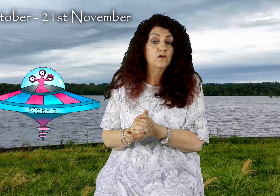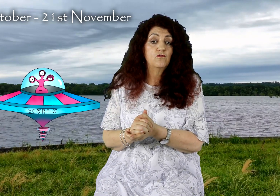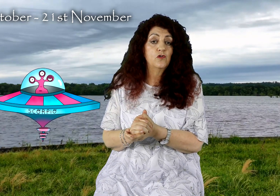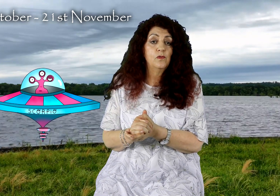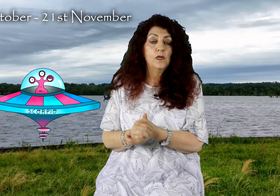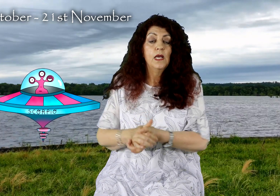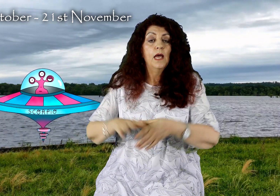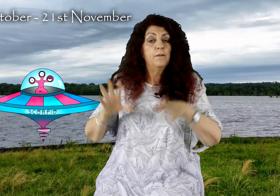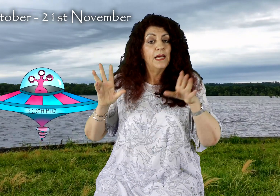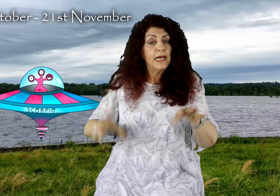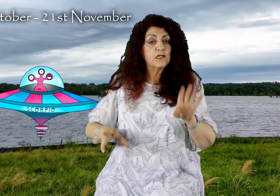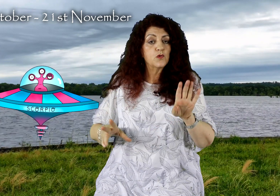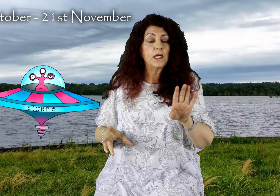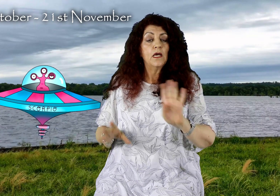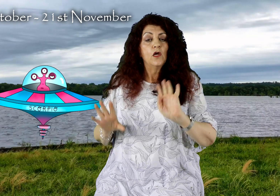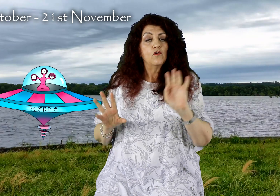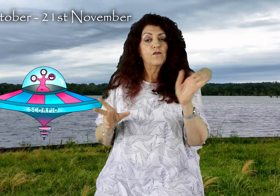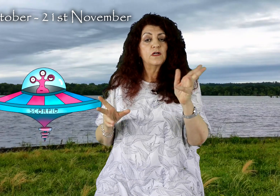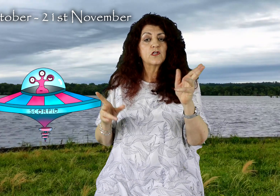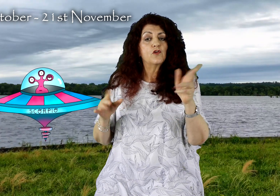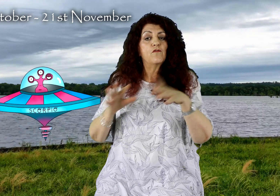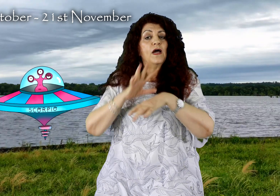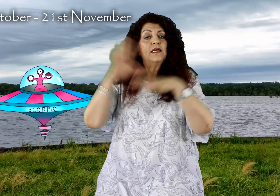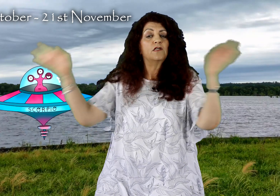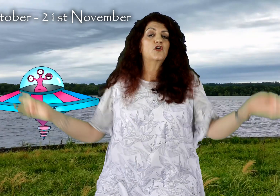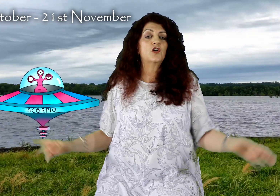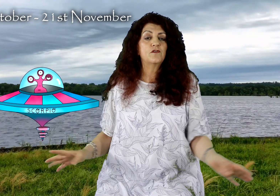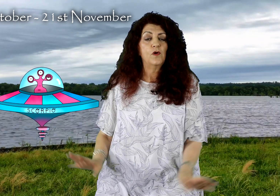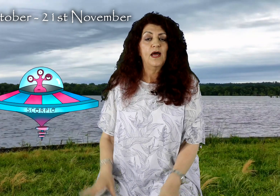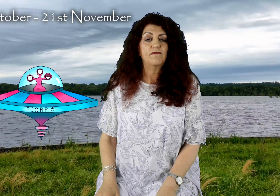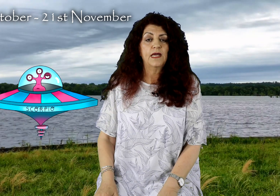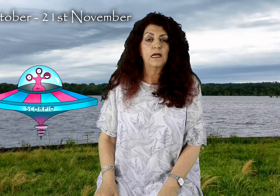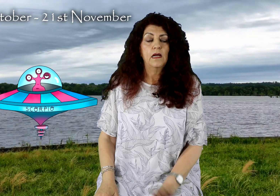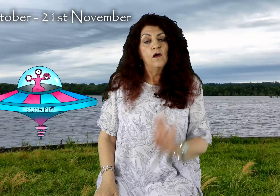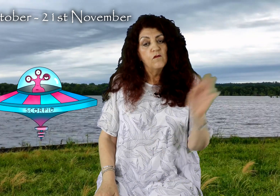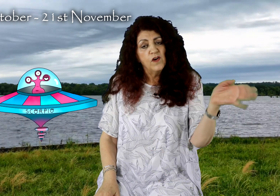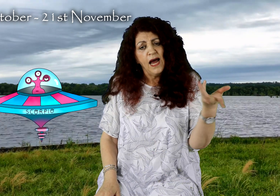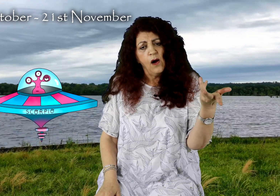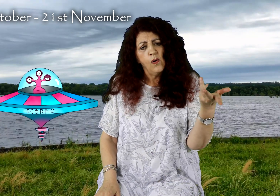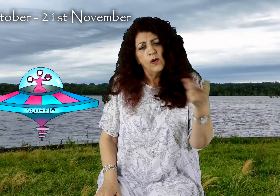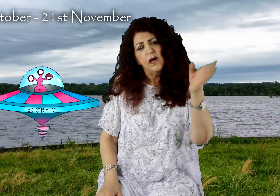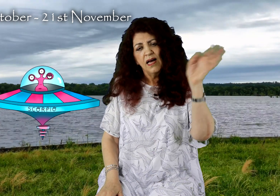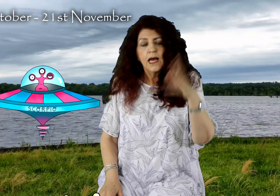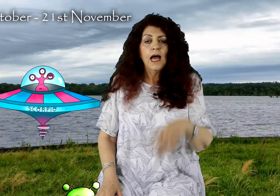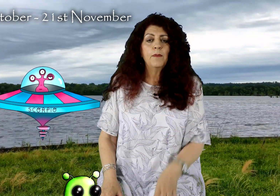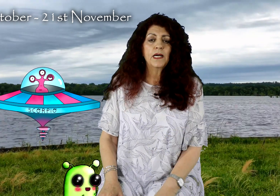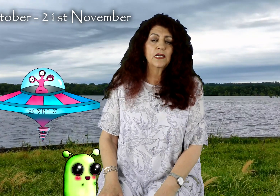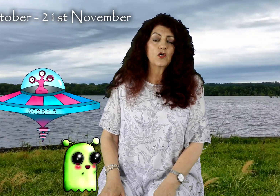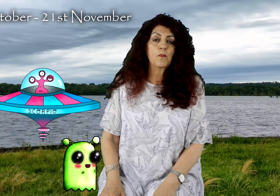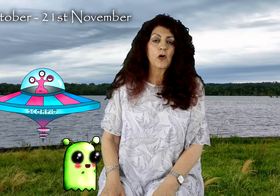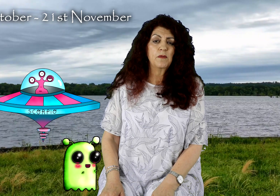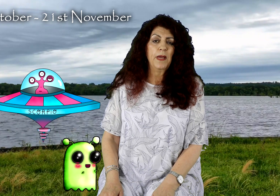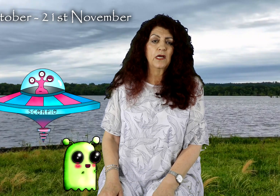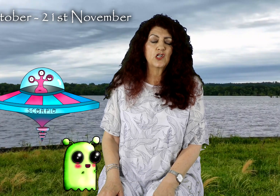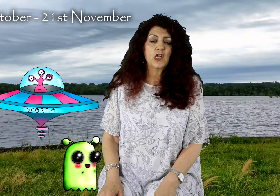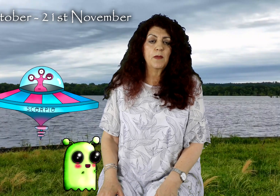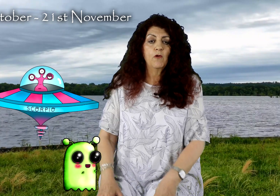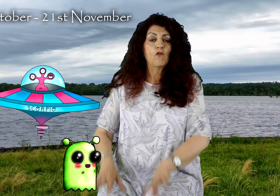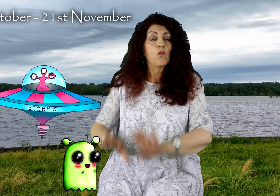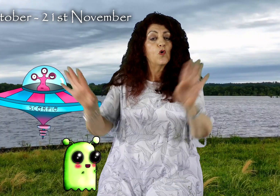true. And by next week, you'll feel as though you're finally in charge of your life again. For now, how about getting your body back in shape, a reward for